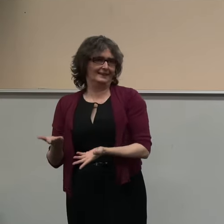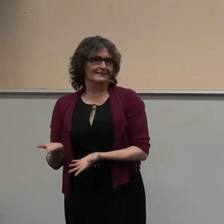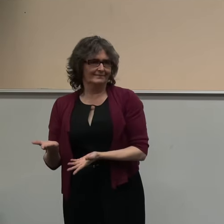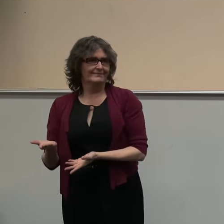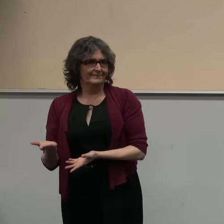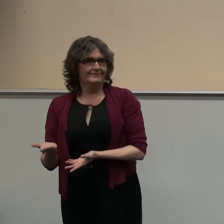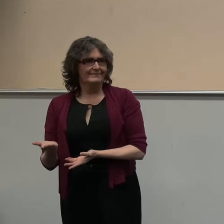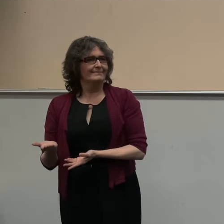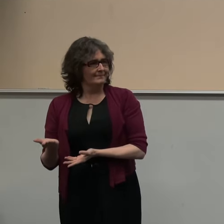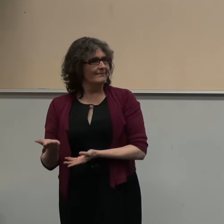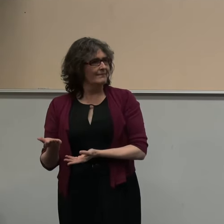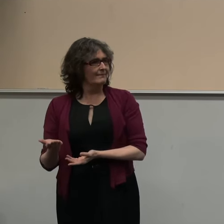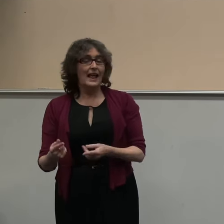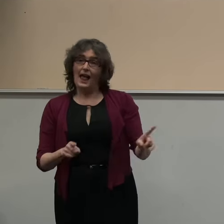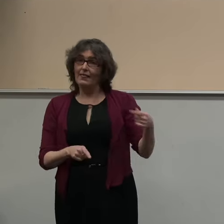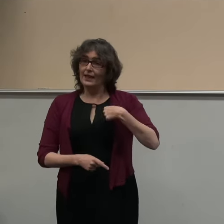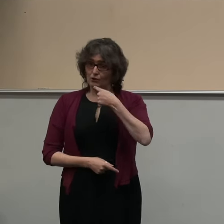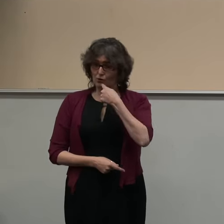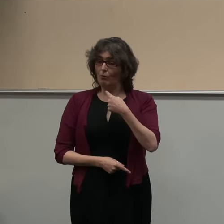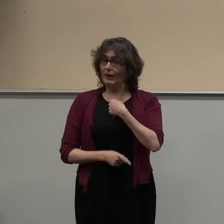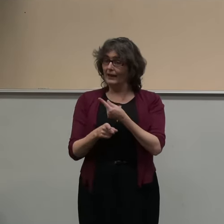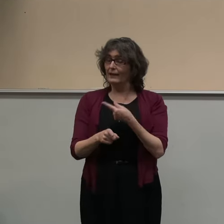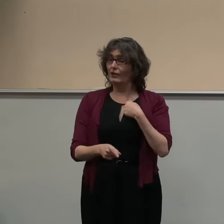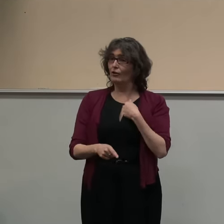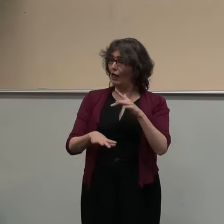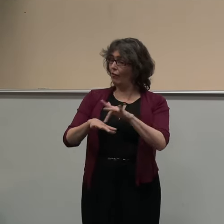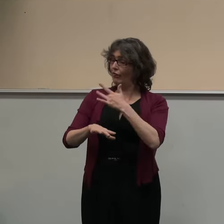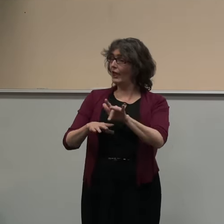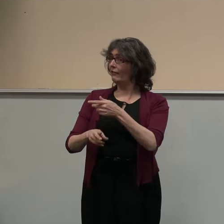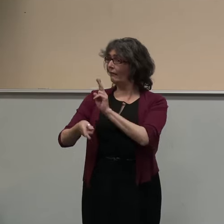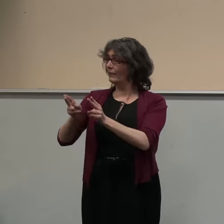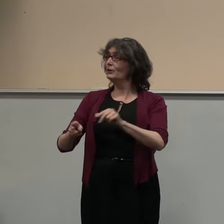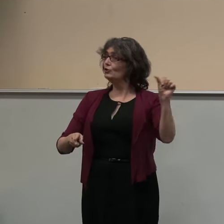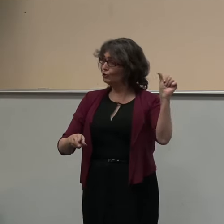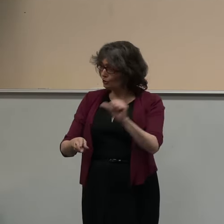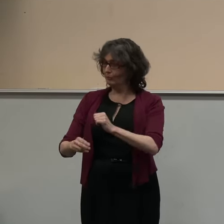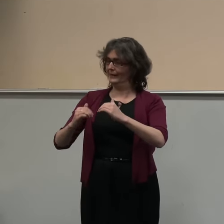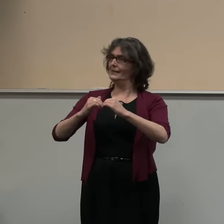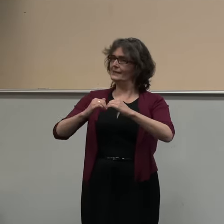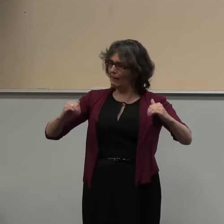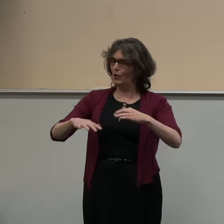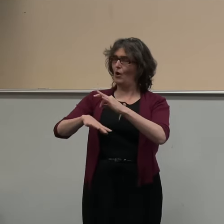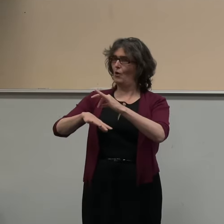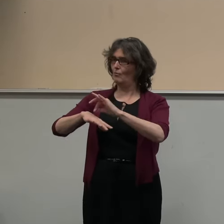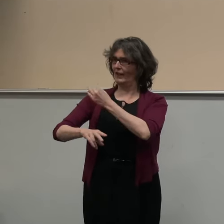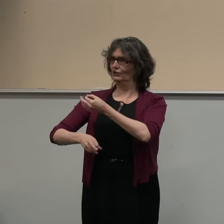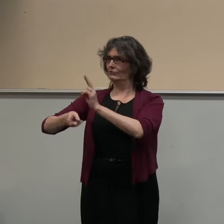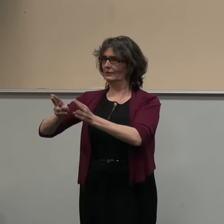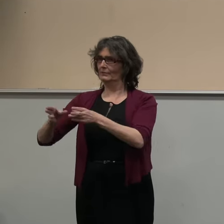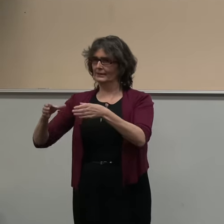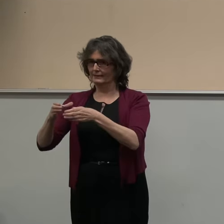What they actually said was theatre interpreting should be recognised as a separate professional specialty, because it's not conference